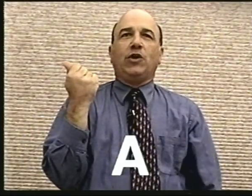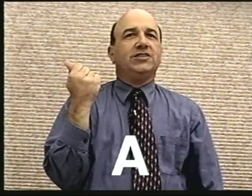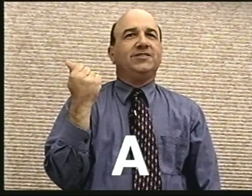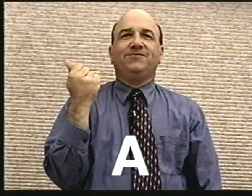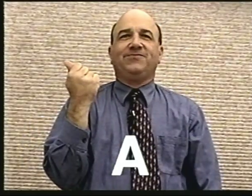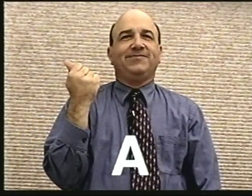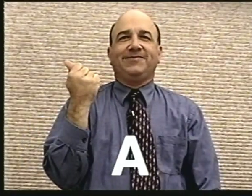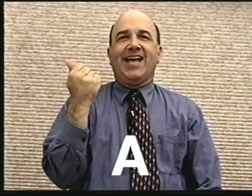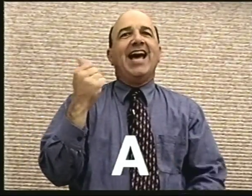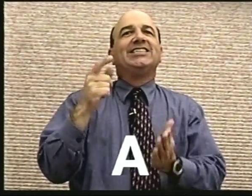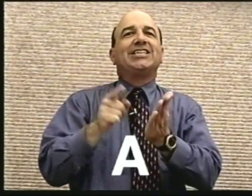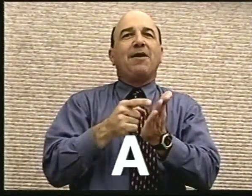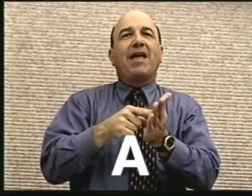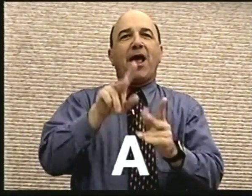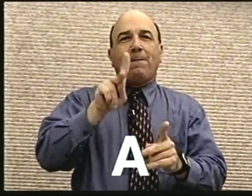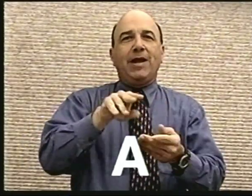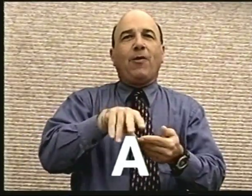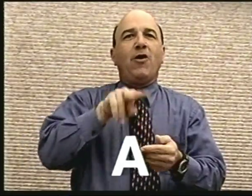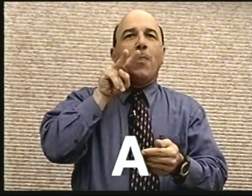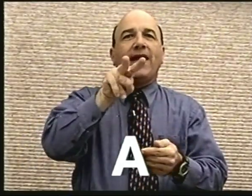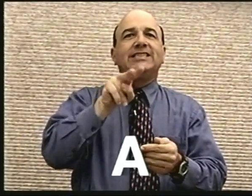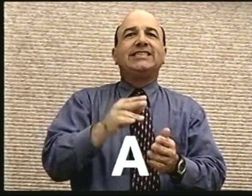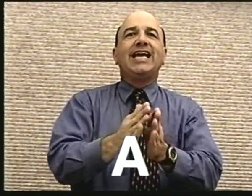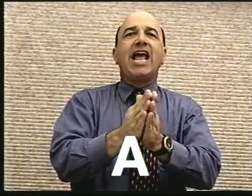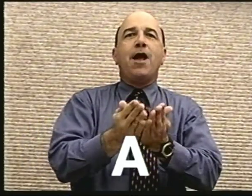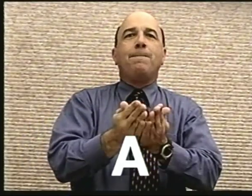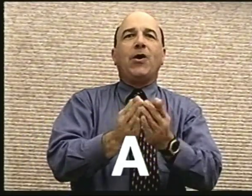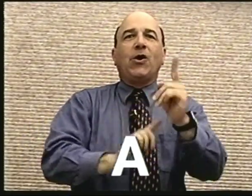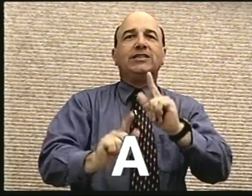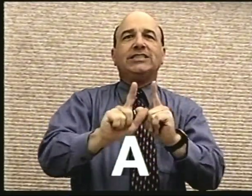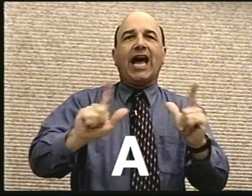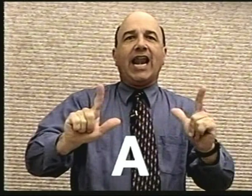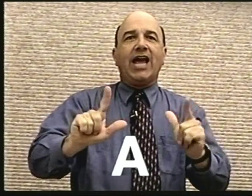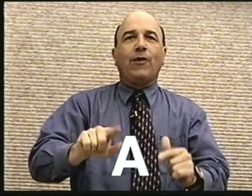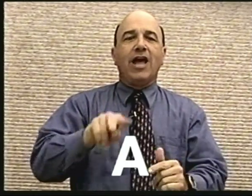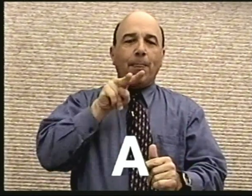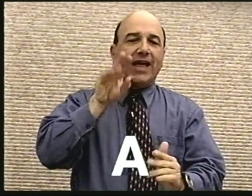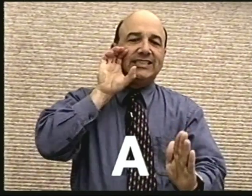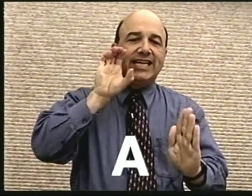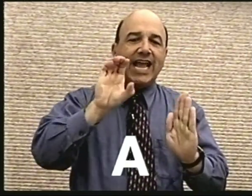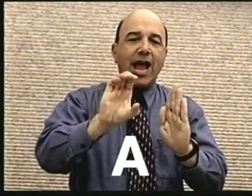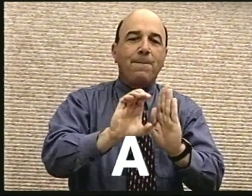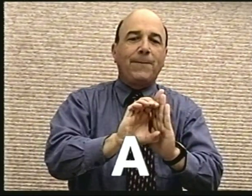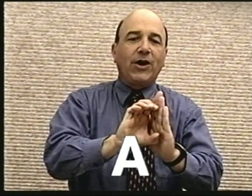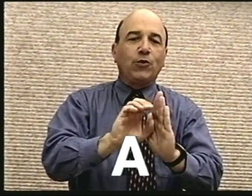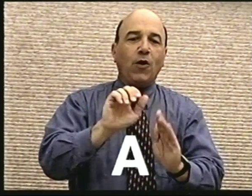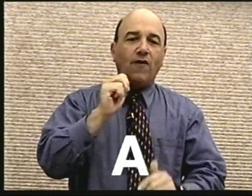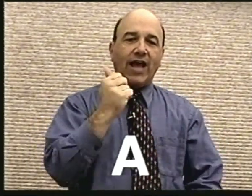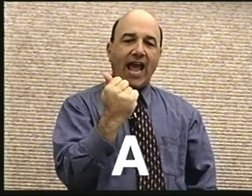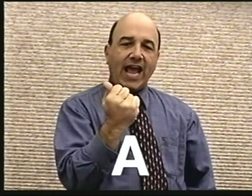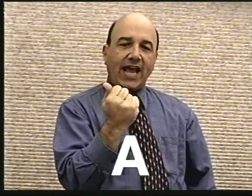backwards. Sometimes people, they see a book in sign language, they see a picture of A.